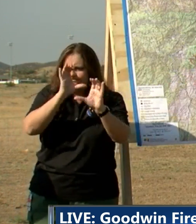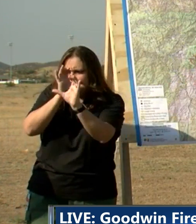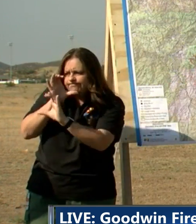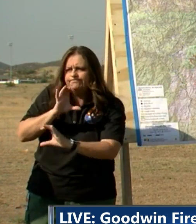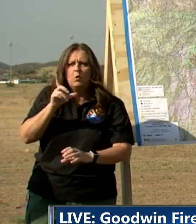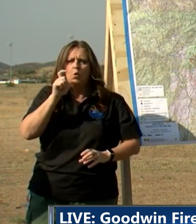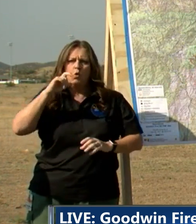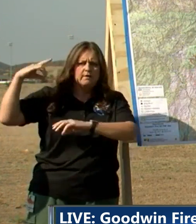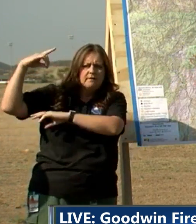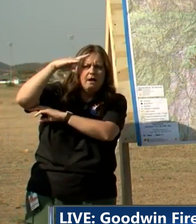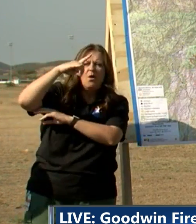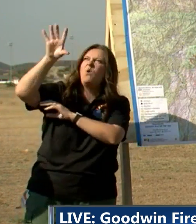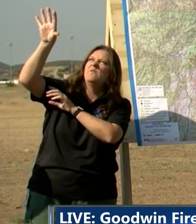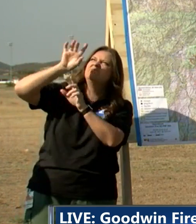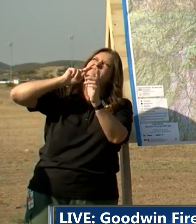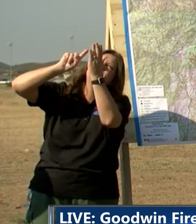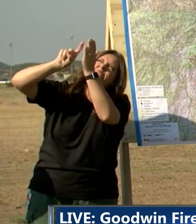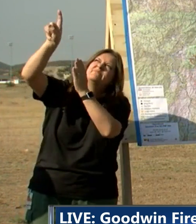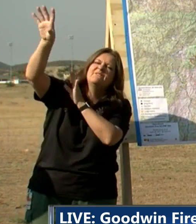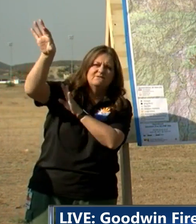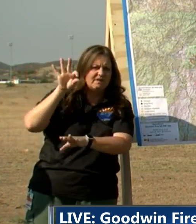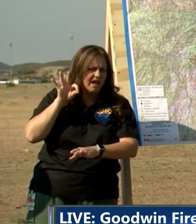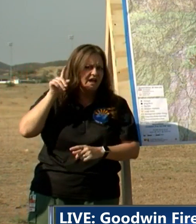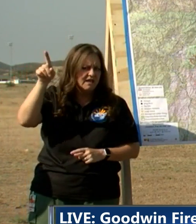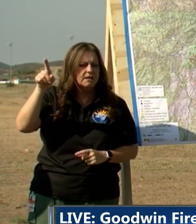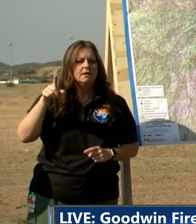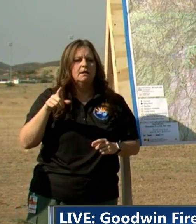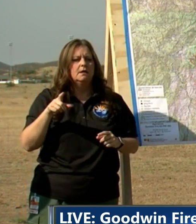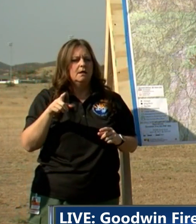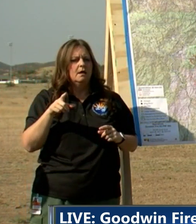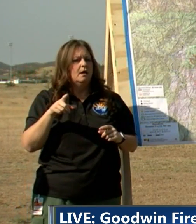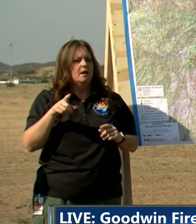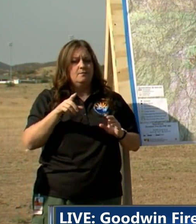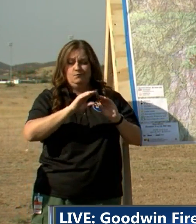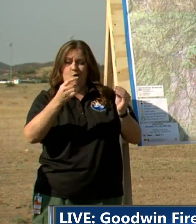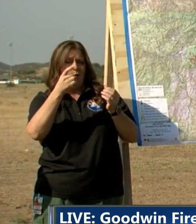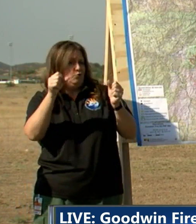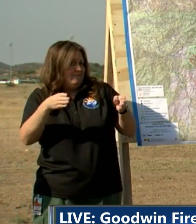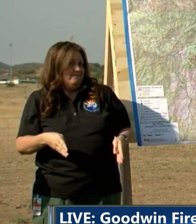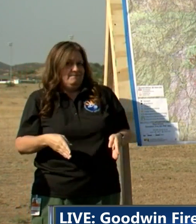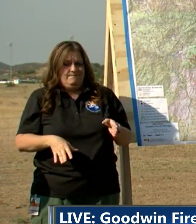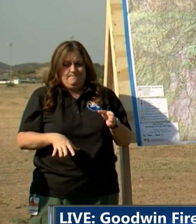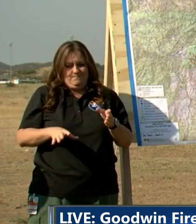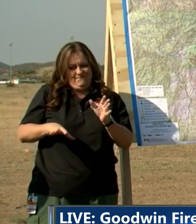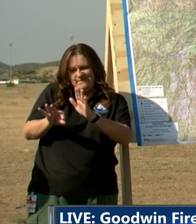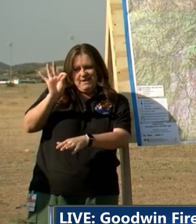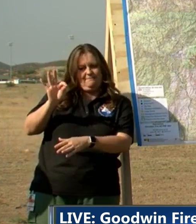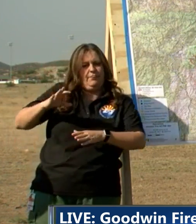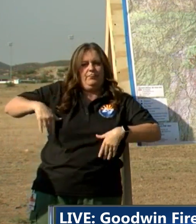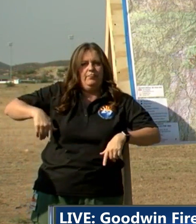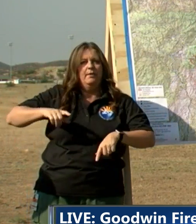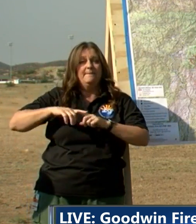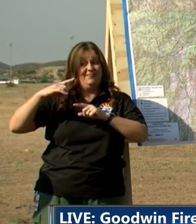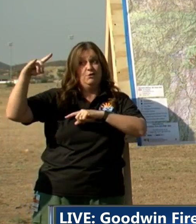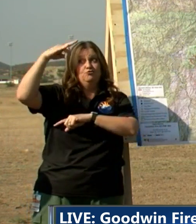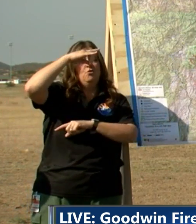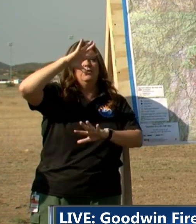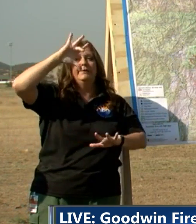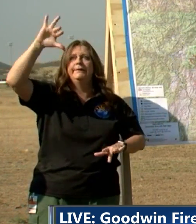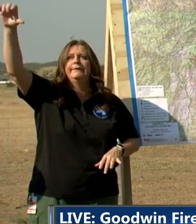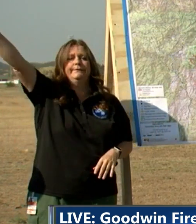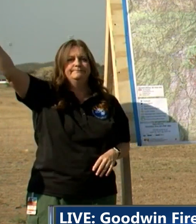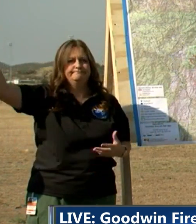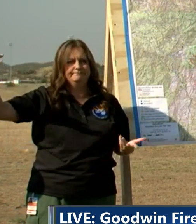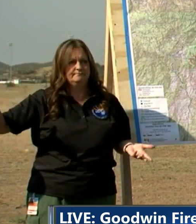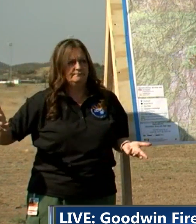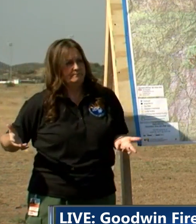or spot the drone along with the firefighters. No one could find the person who was doing it, and the drone did leave. I'm